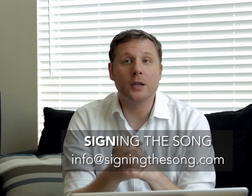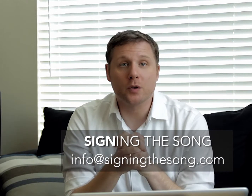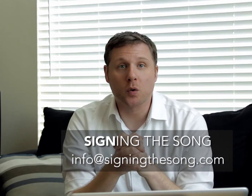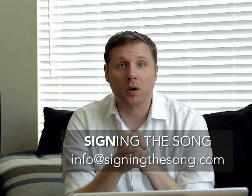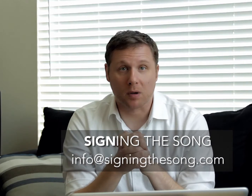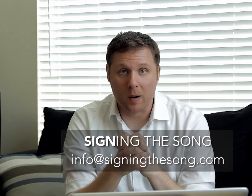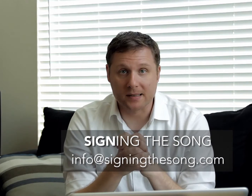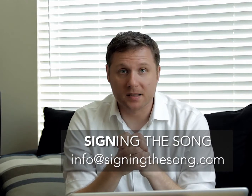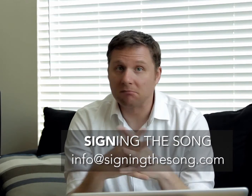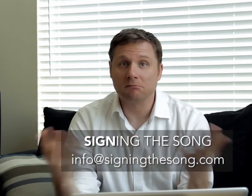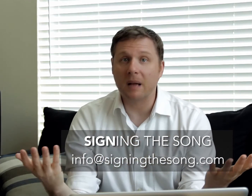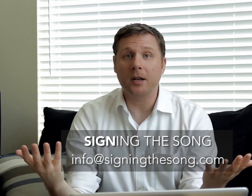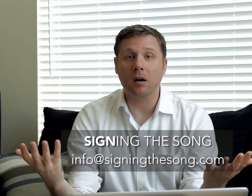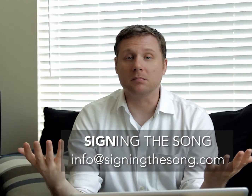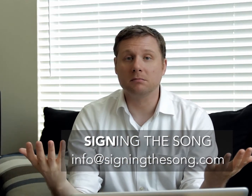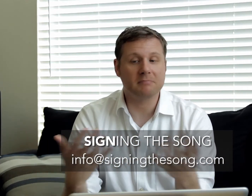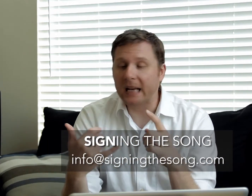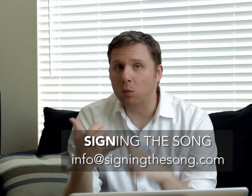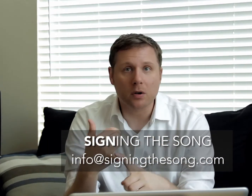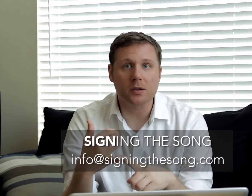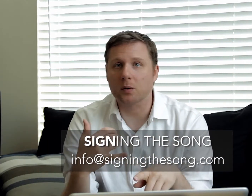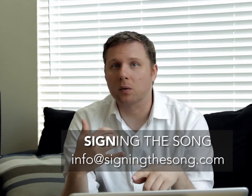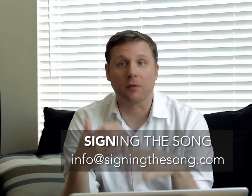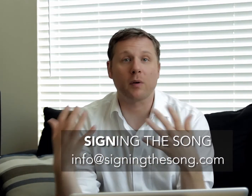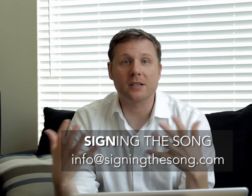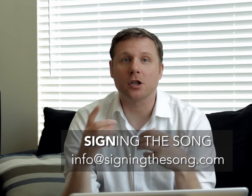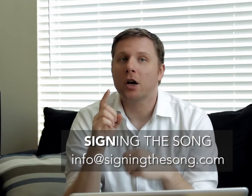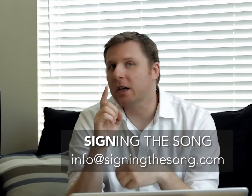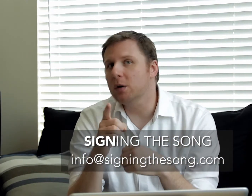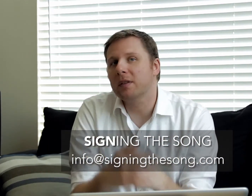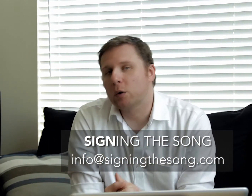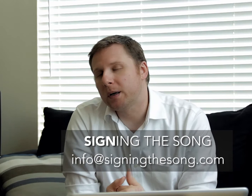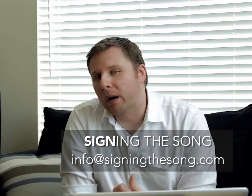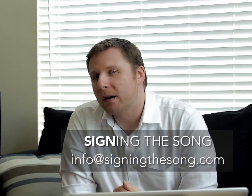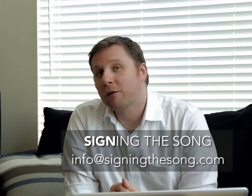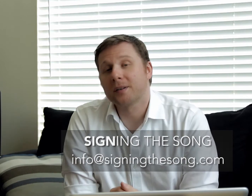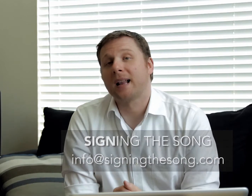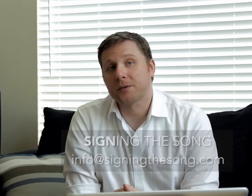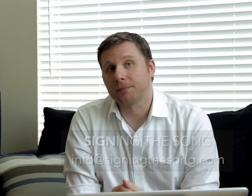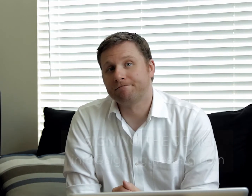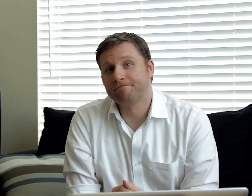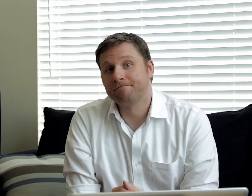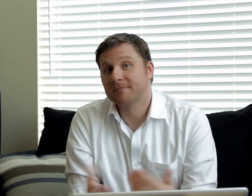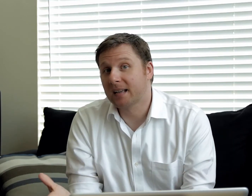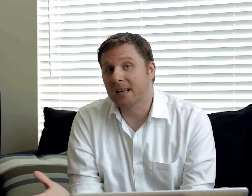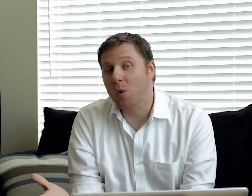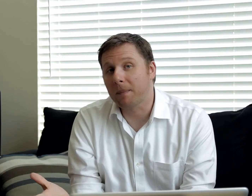video tutorial requests, let me know any words or phrases that you think would be great for the classroom. And guess what?